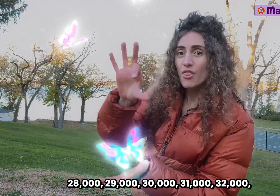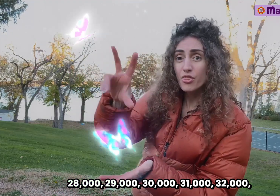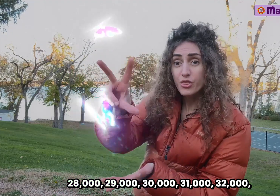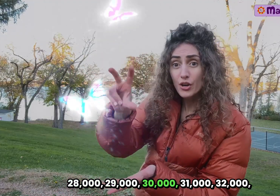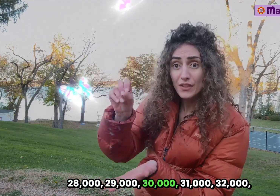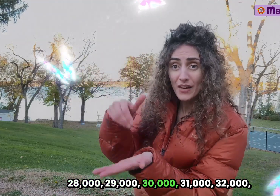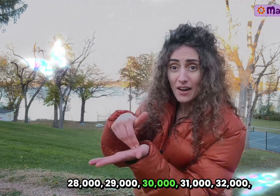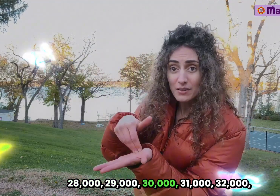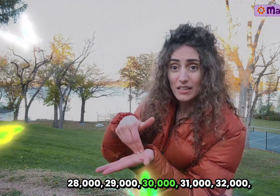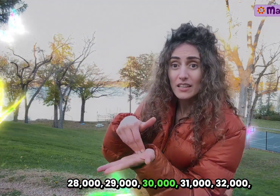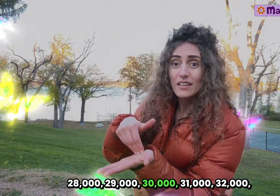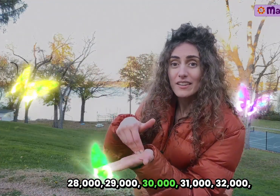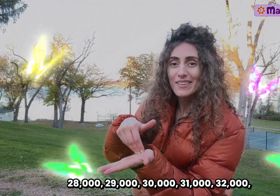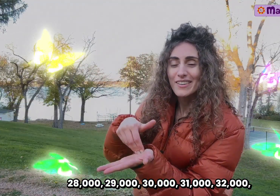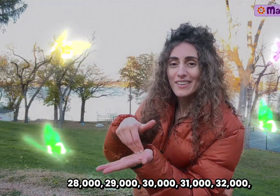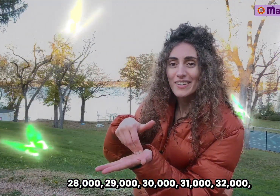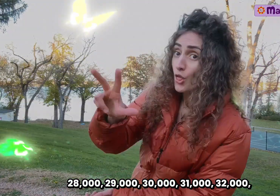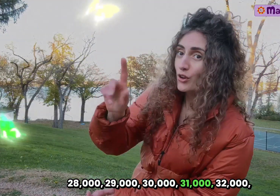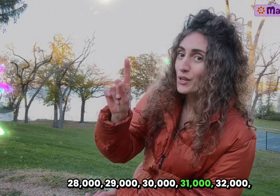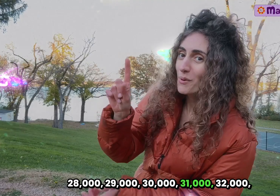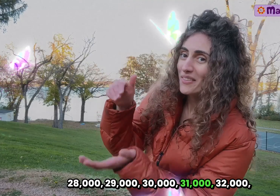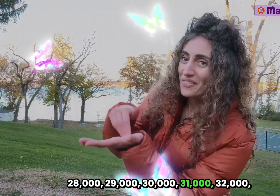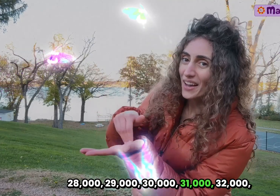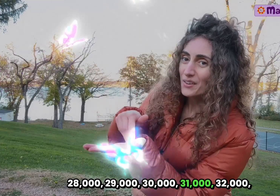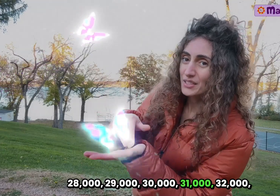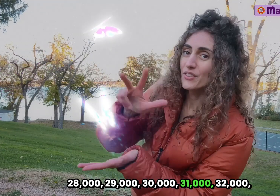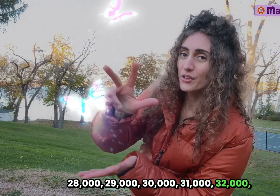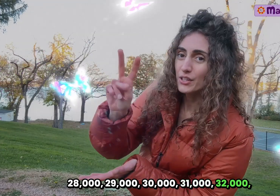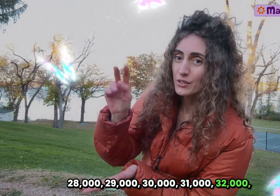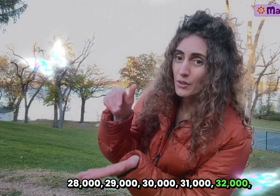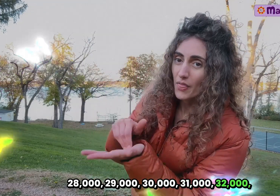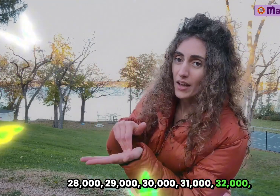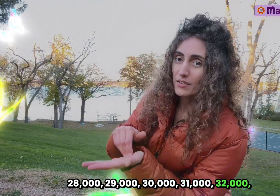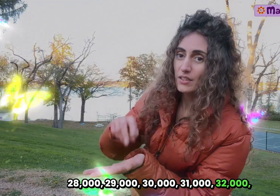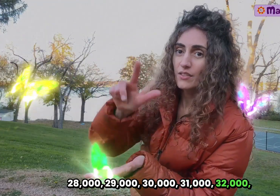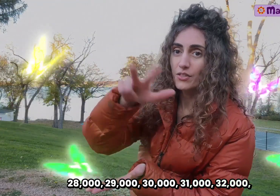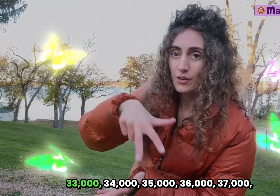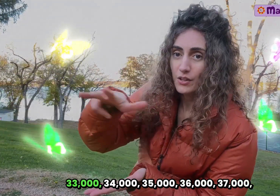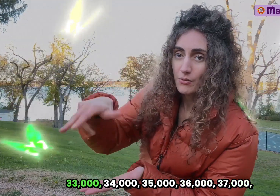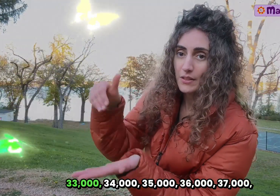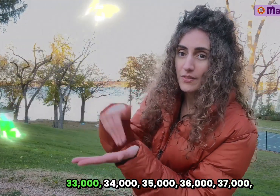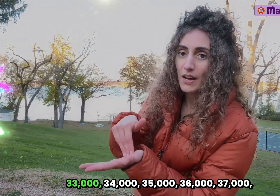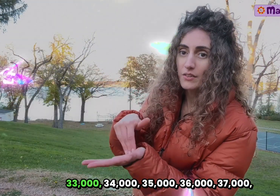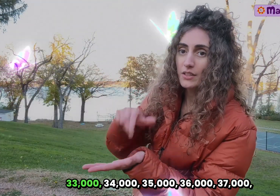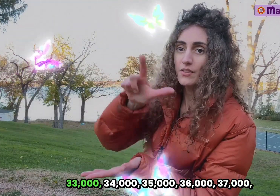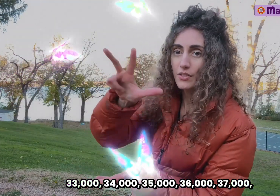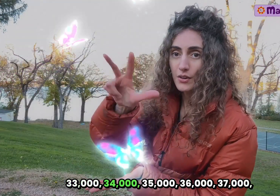30,000, 31,000, 32,000, 33,000, 34